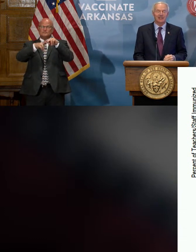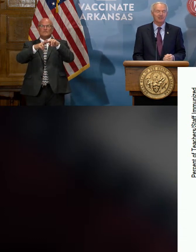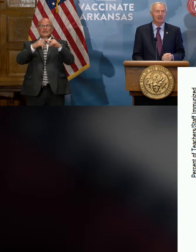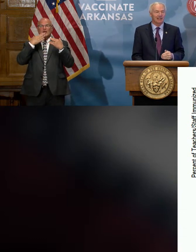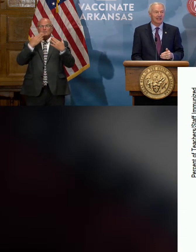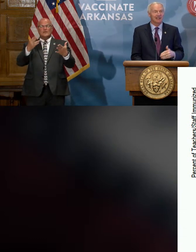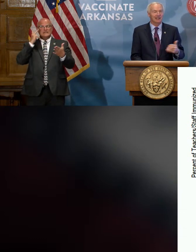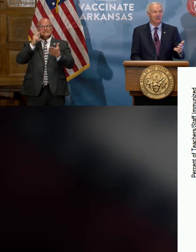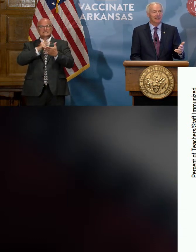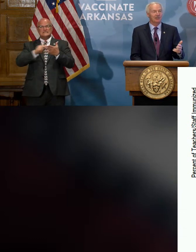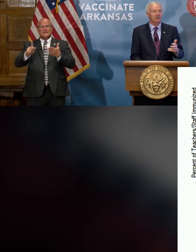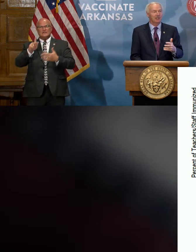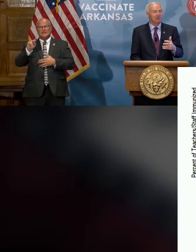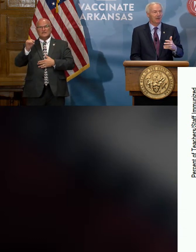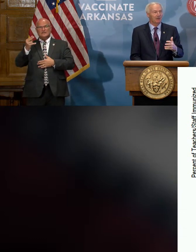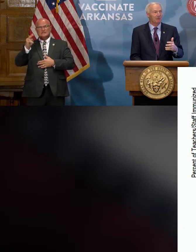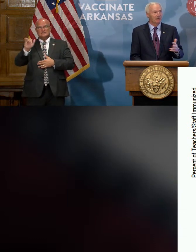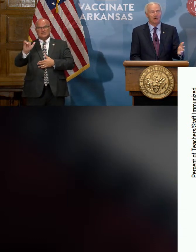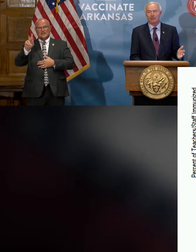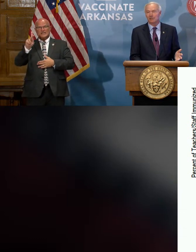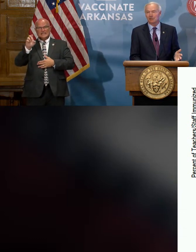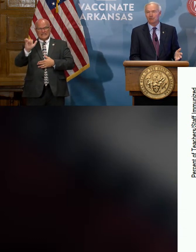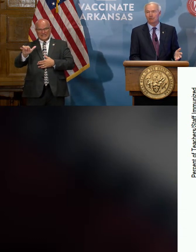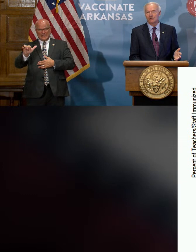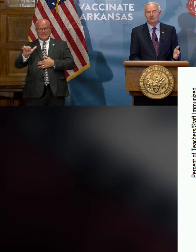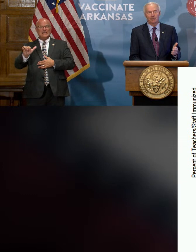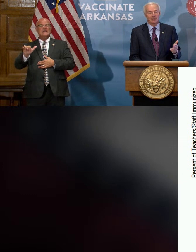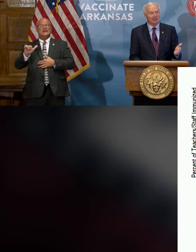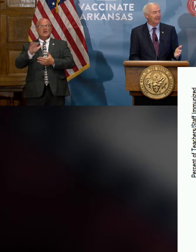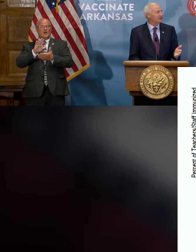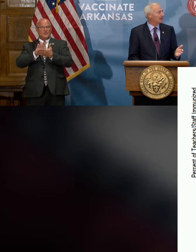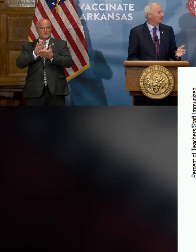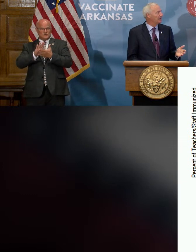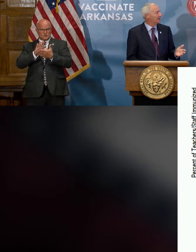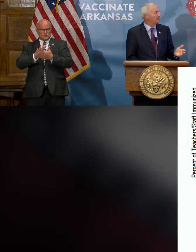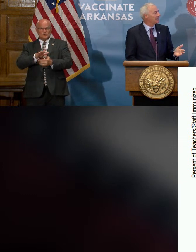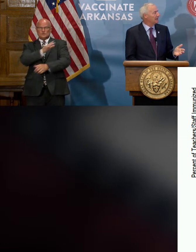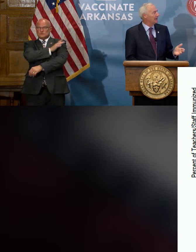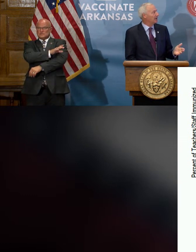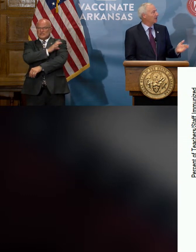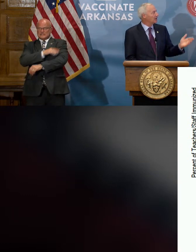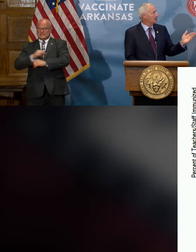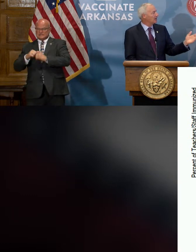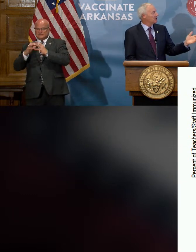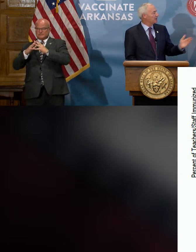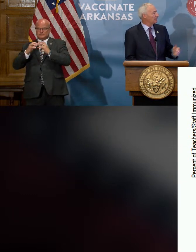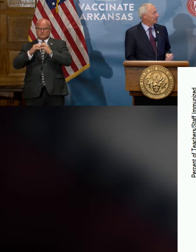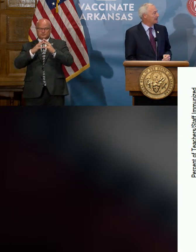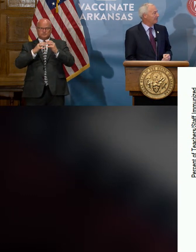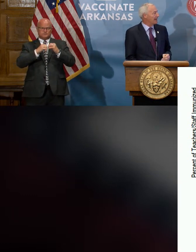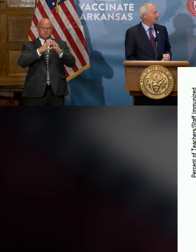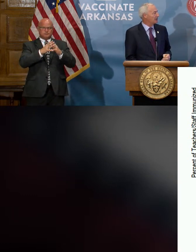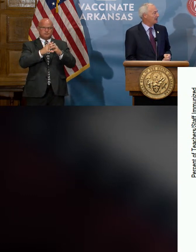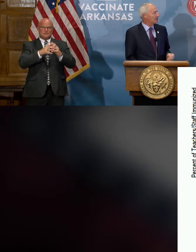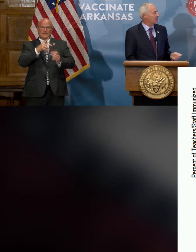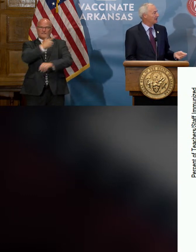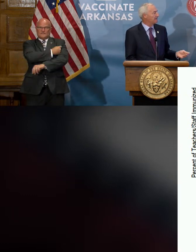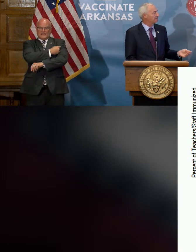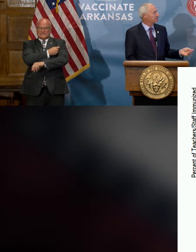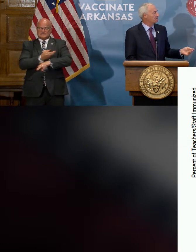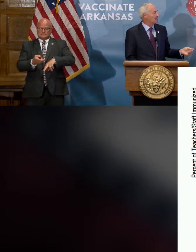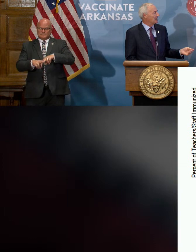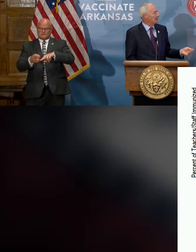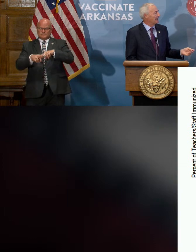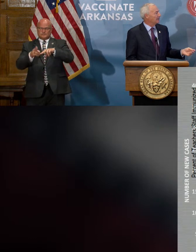appreciate Secretary Key and his leadership along with all the schools for the clinics that are being held to increase that vaccination